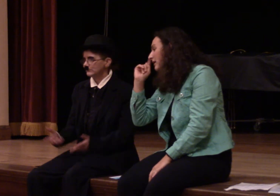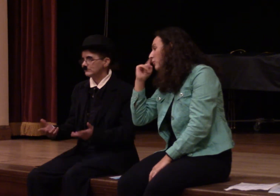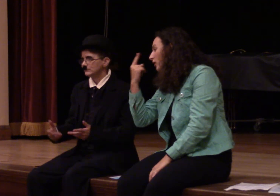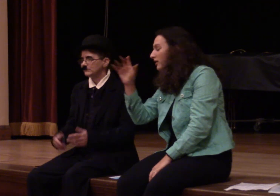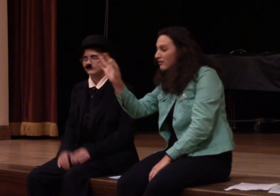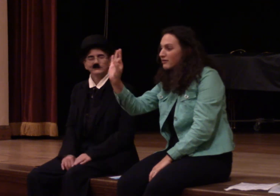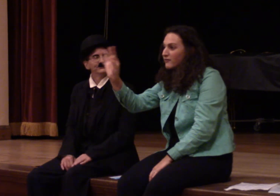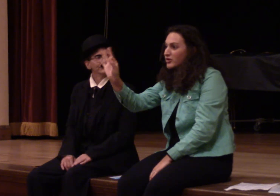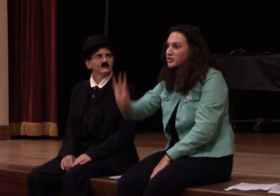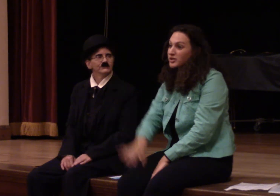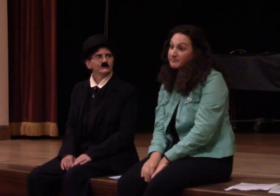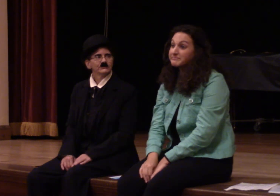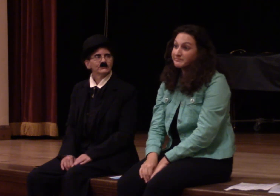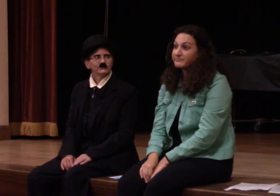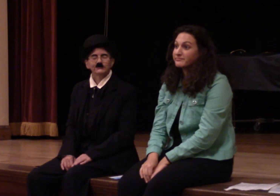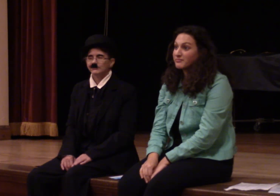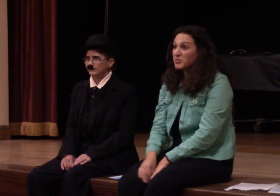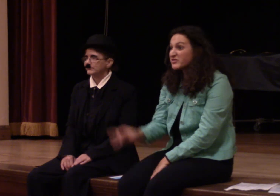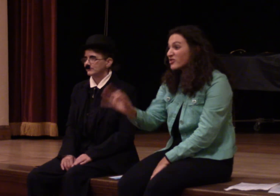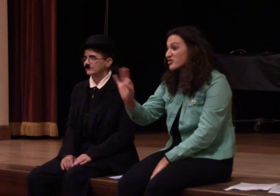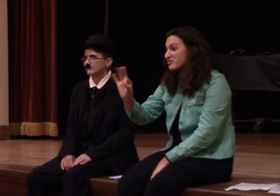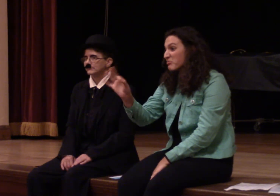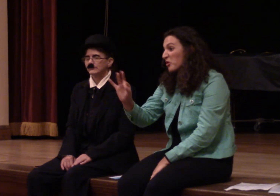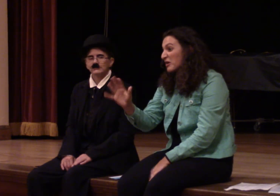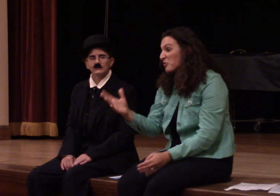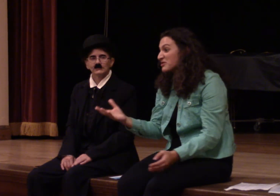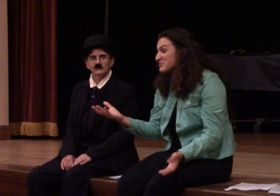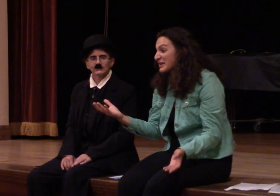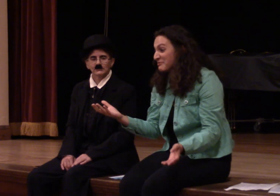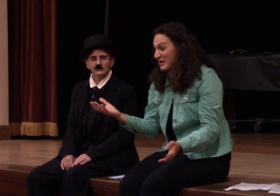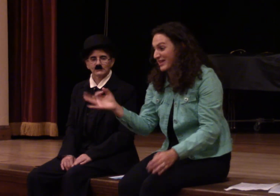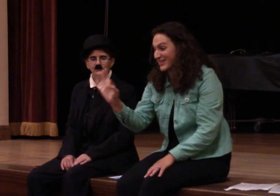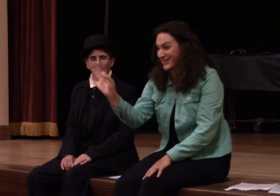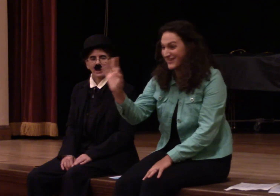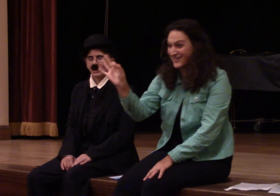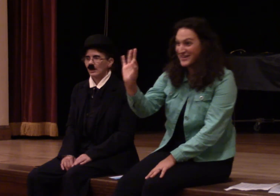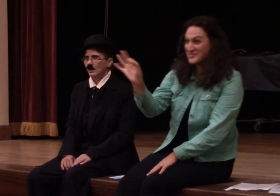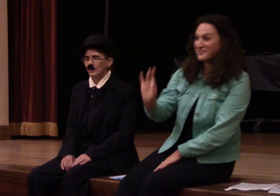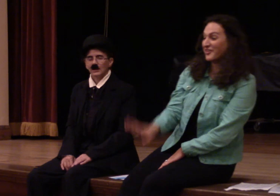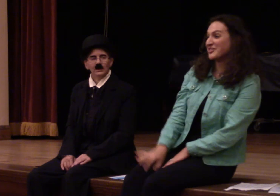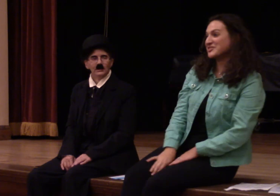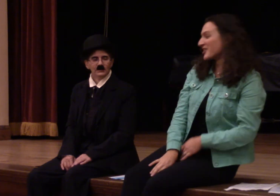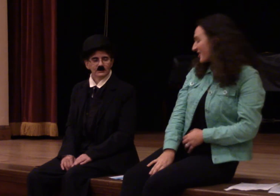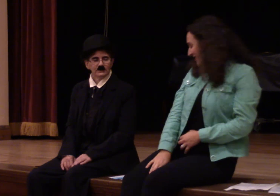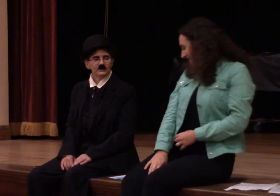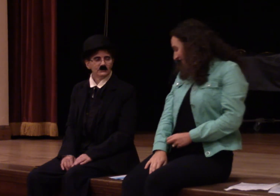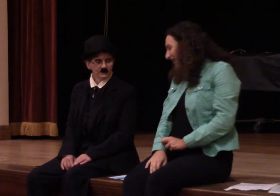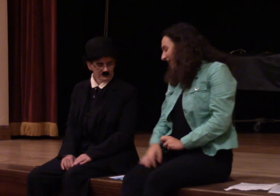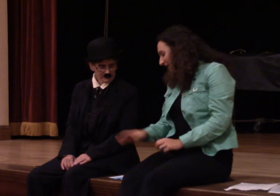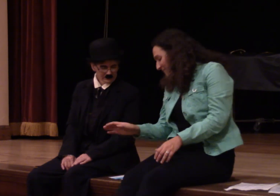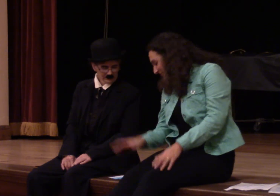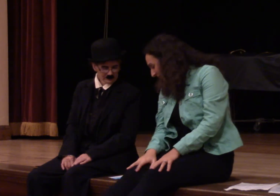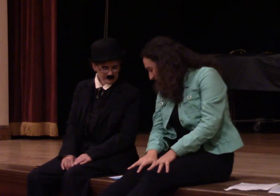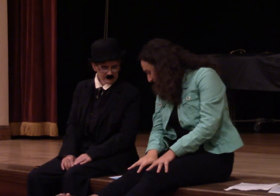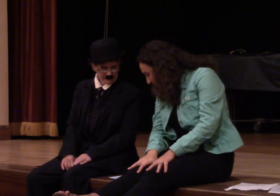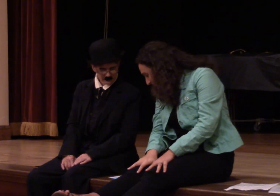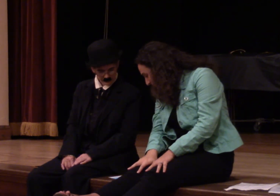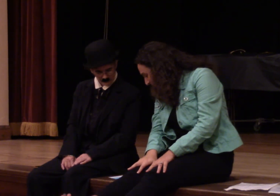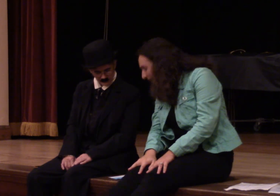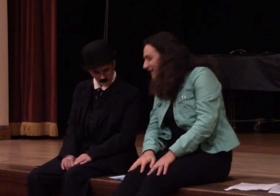boring. Furniture. Plus, furniture is a boring word to begin with. Furniture. All right.